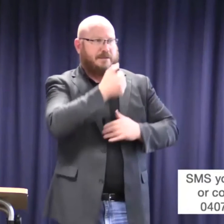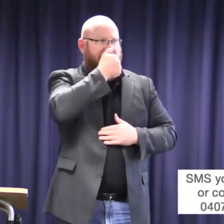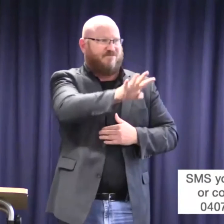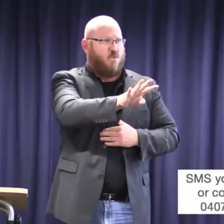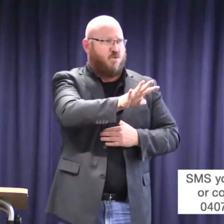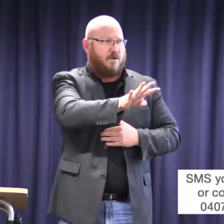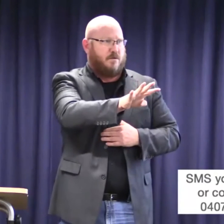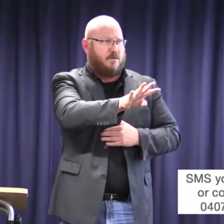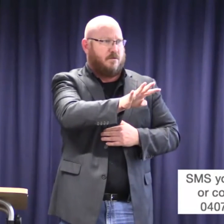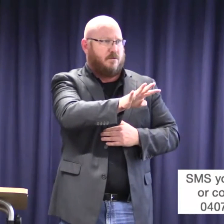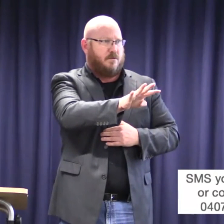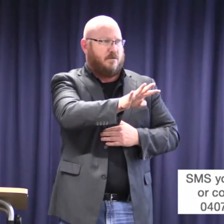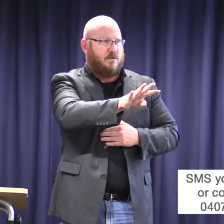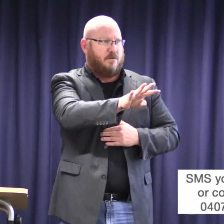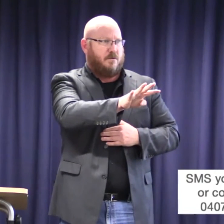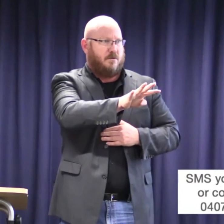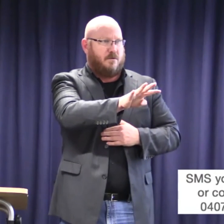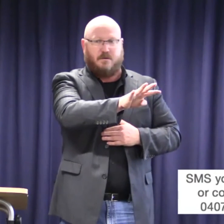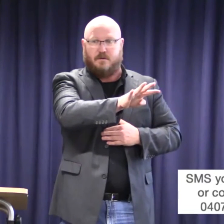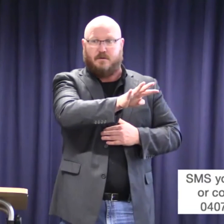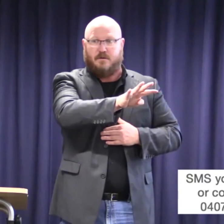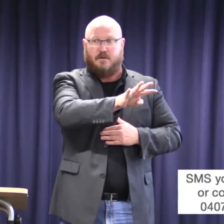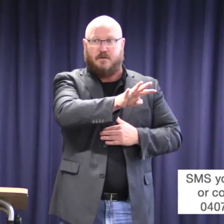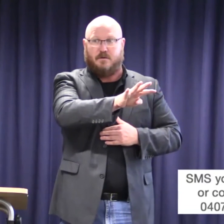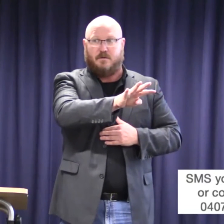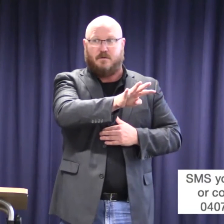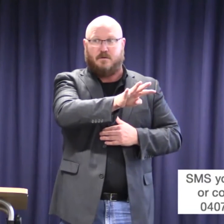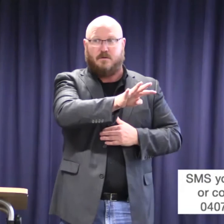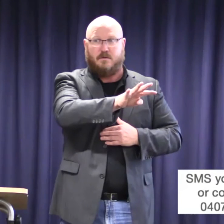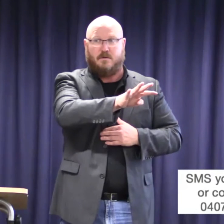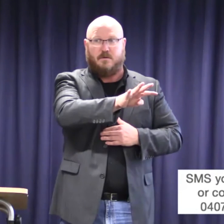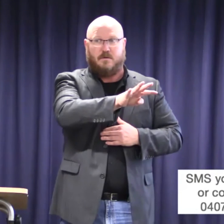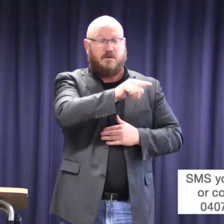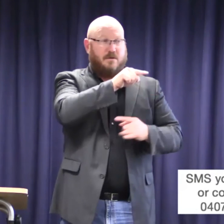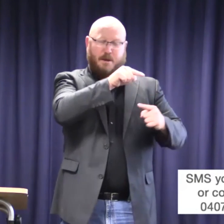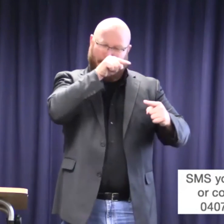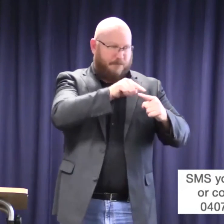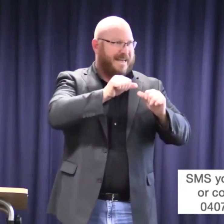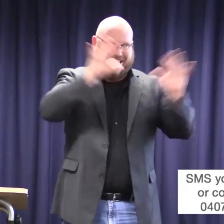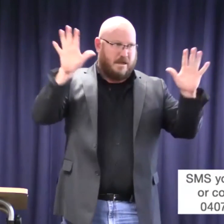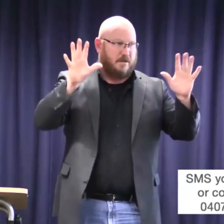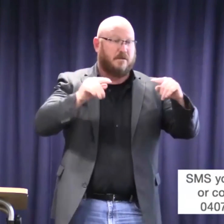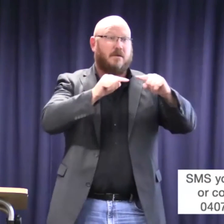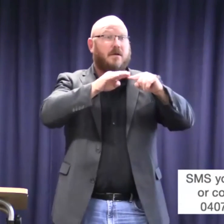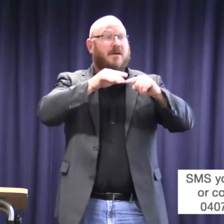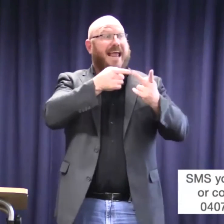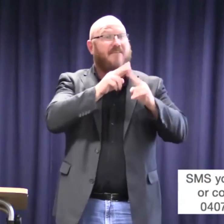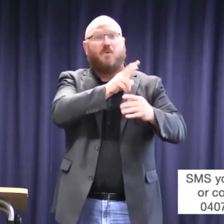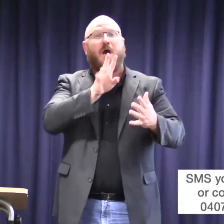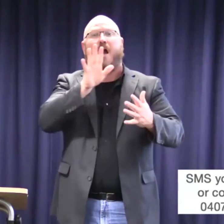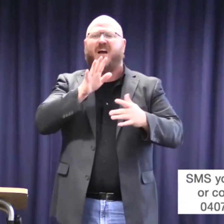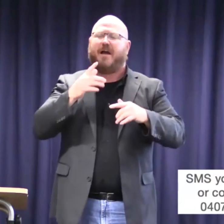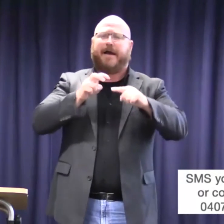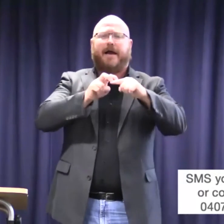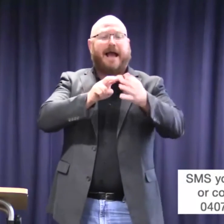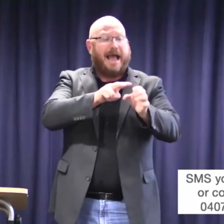However, you must sign under the age of 65 years of age. You must join up. 64, beg my pardon. I